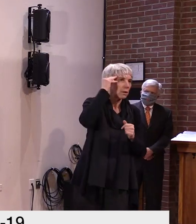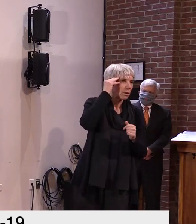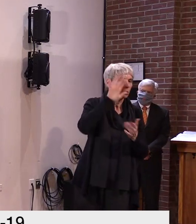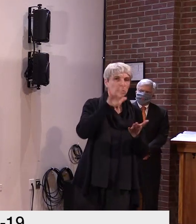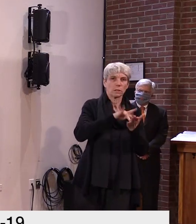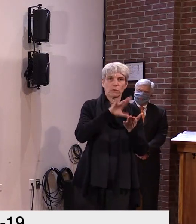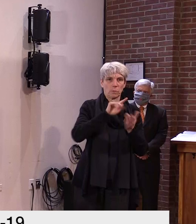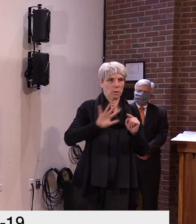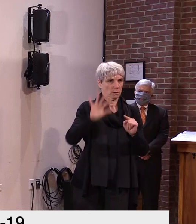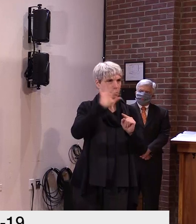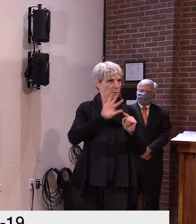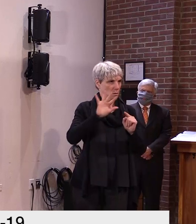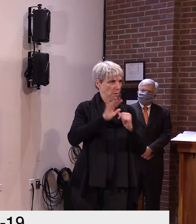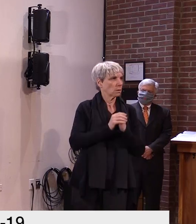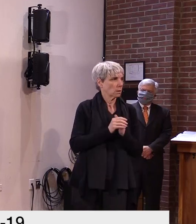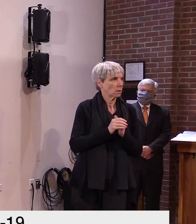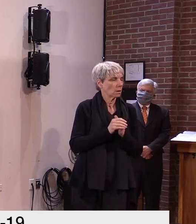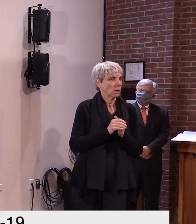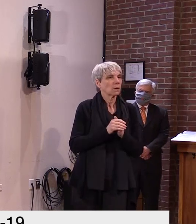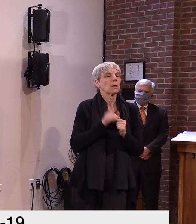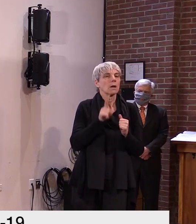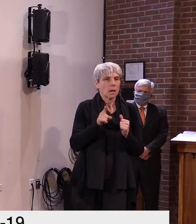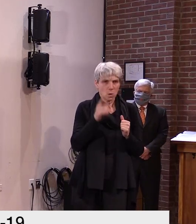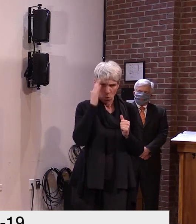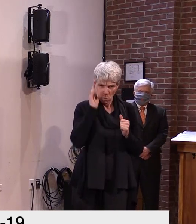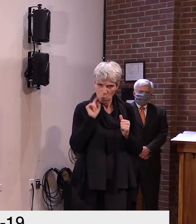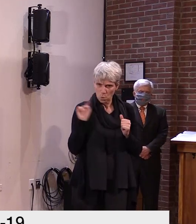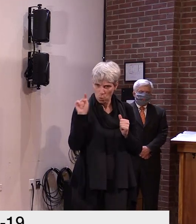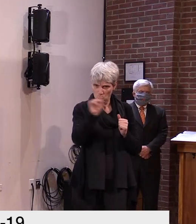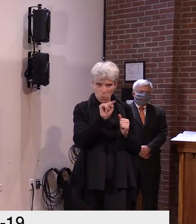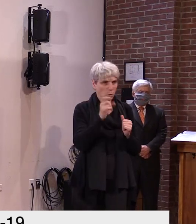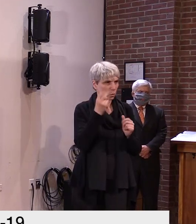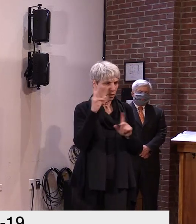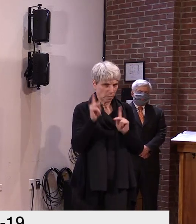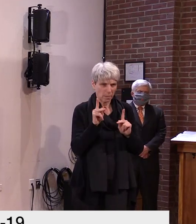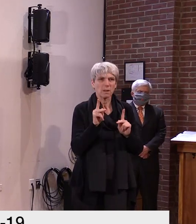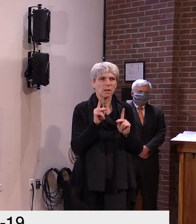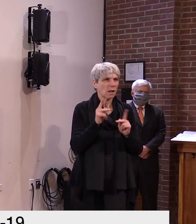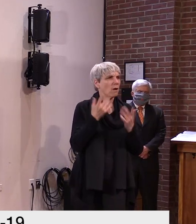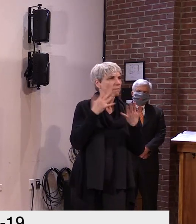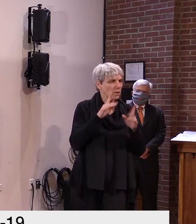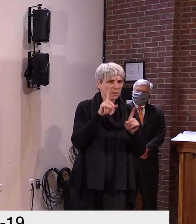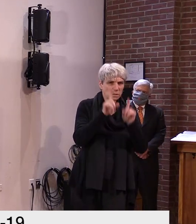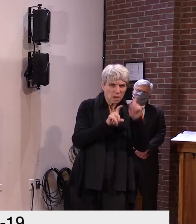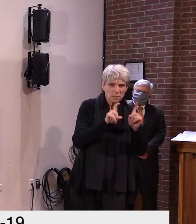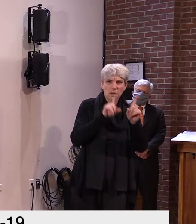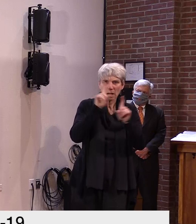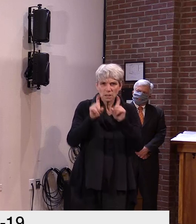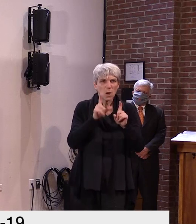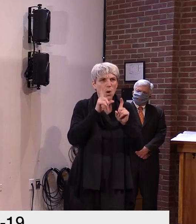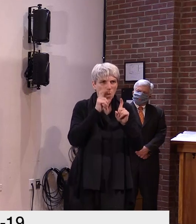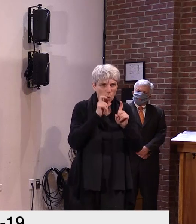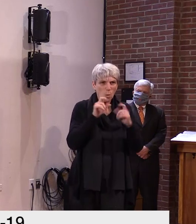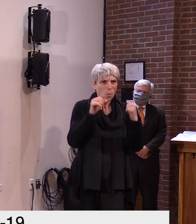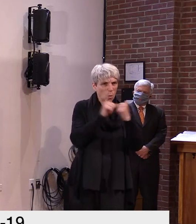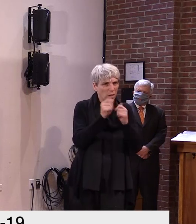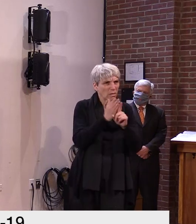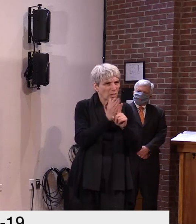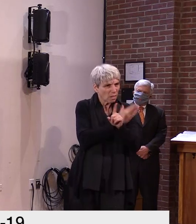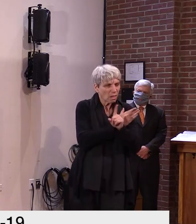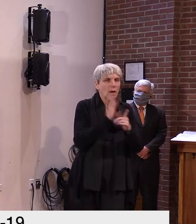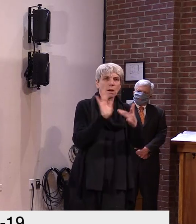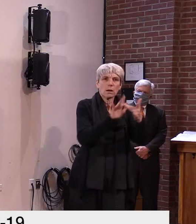area. Contact tracing is underway, and we do not yet know the connection between the youth and the adult